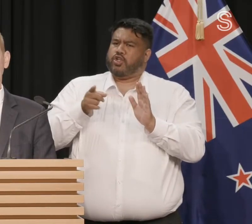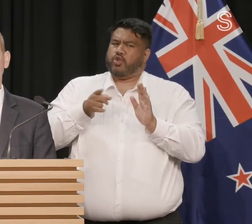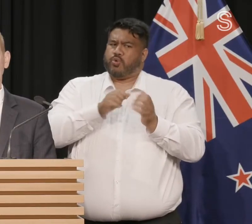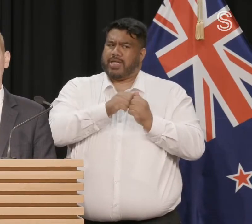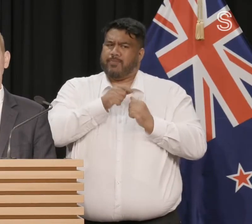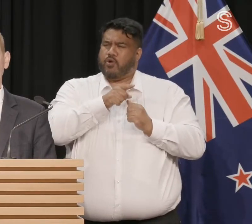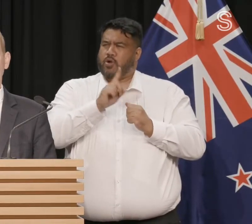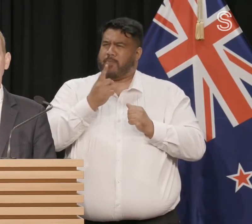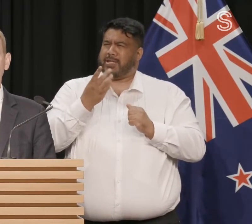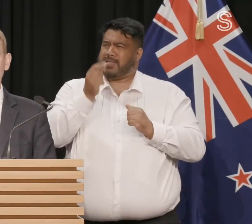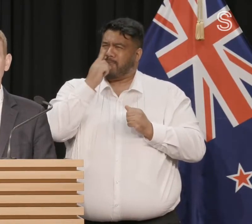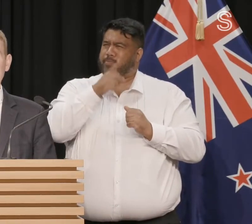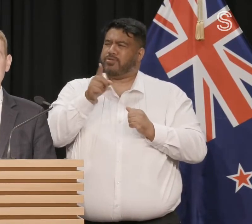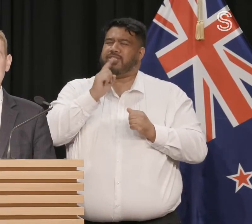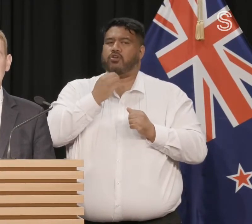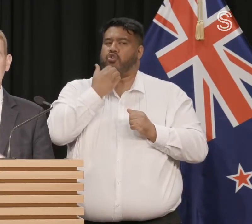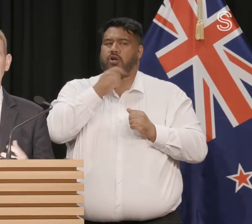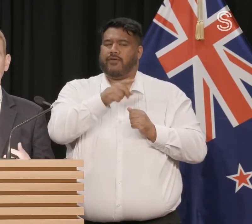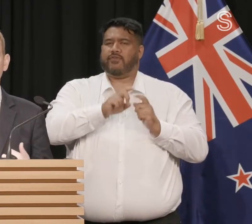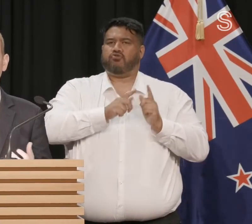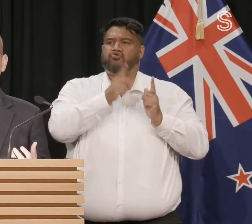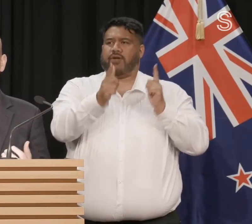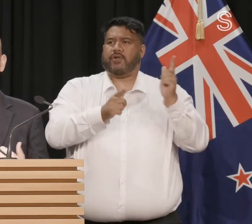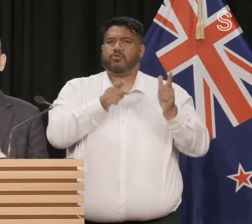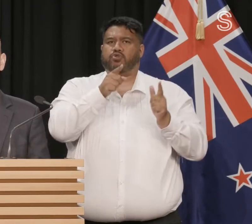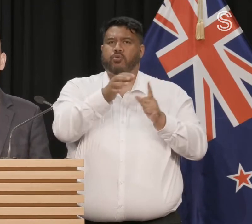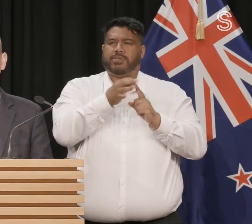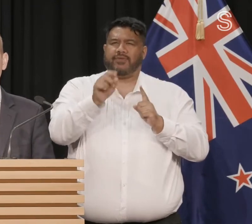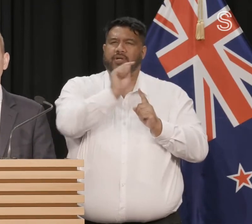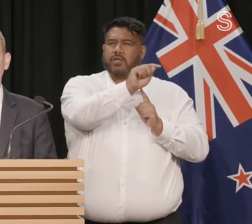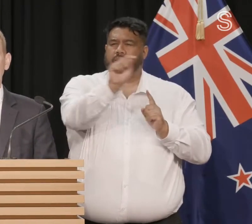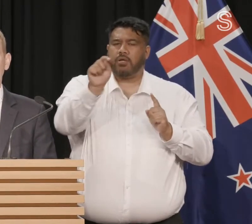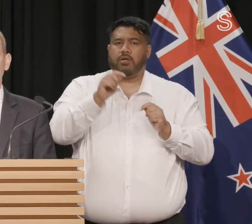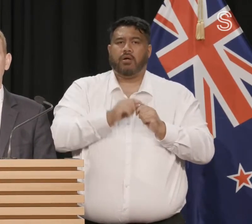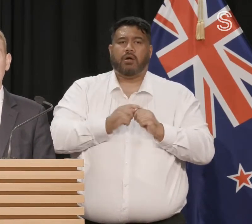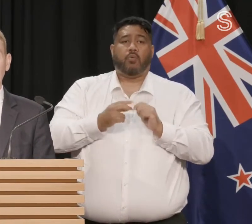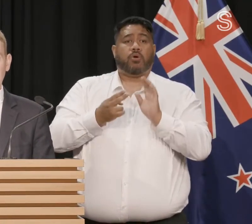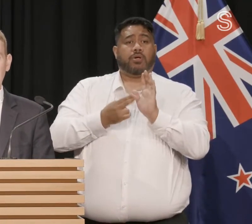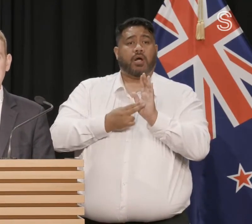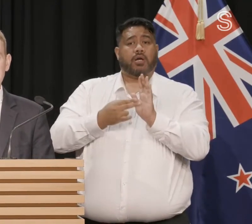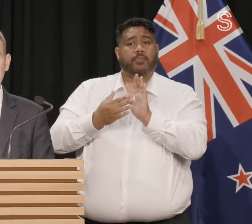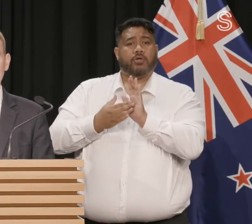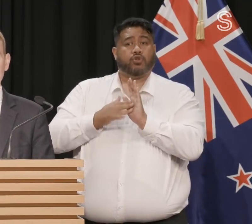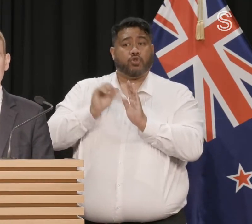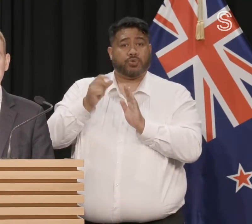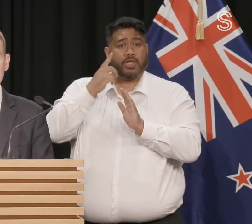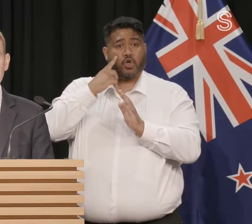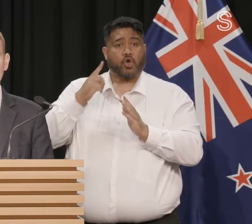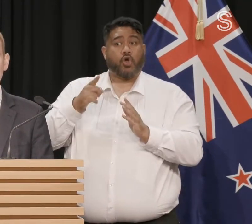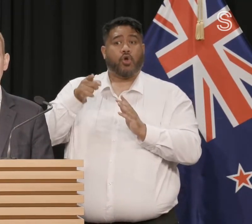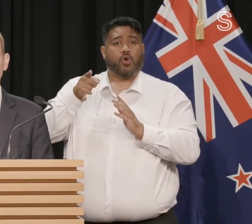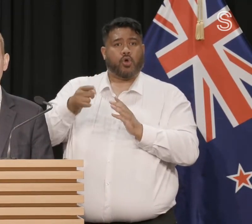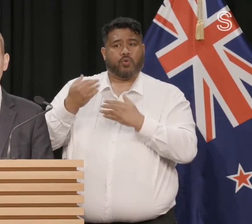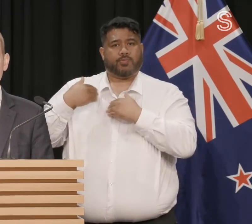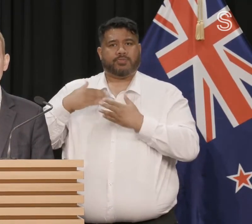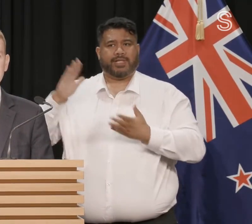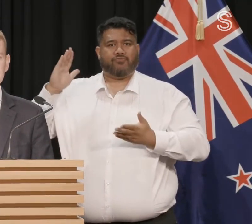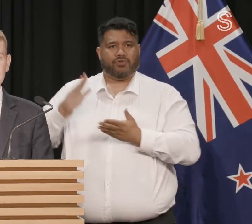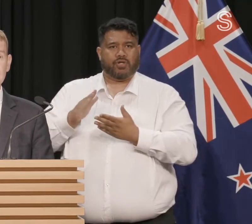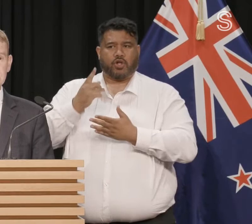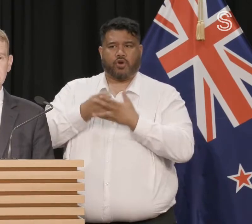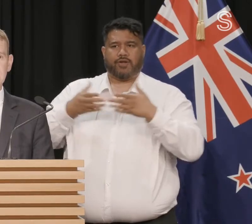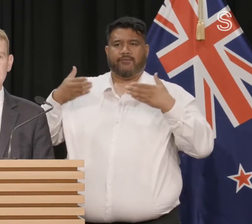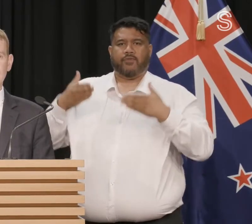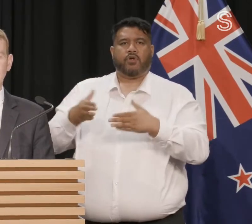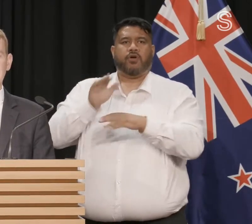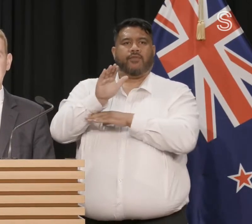in foreign affairs? One of the reasons that Nanaia Mahuta's portfolio load has been reduced to focus on foreign affairs is because